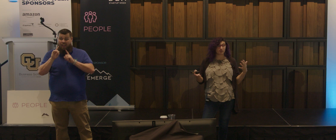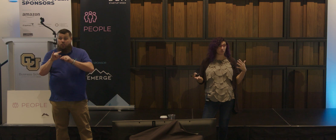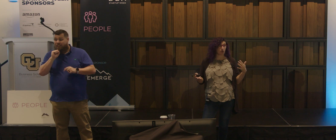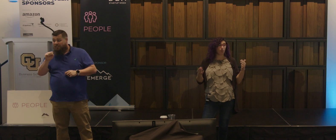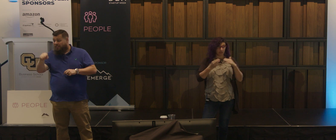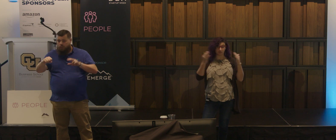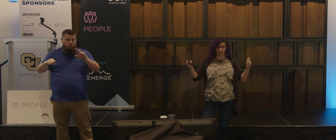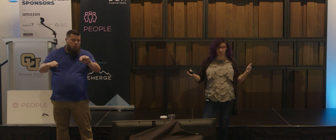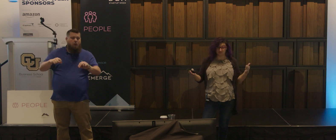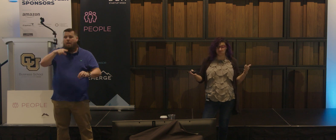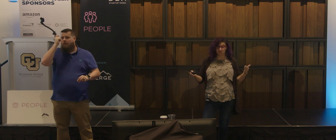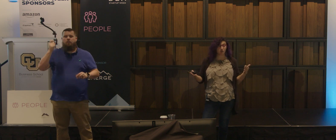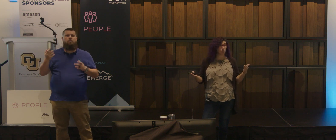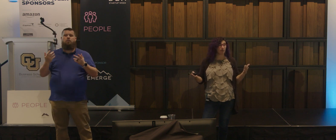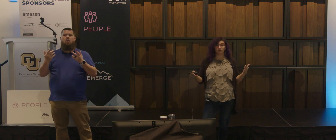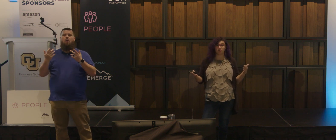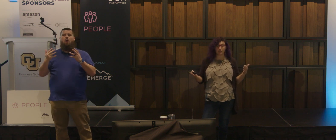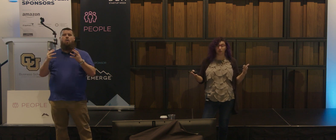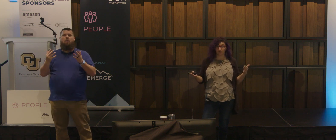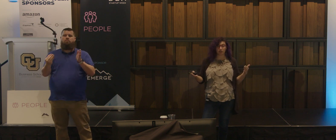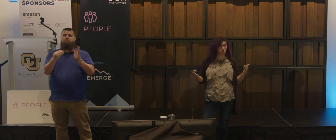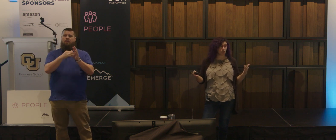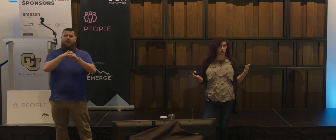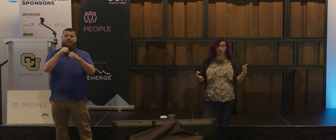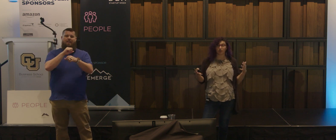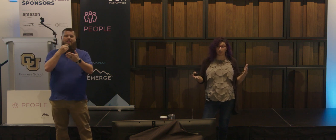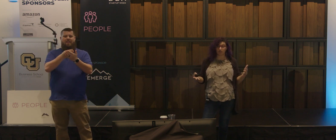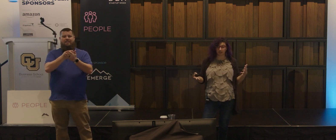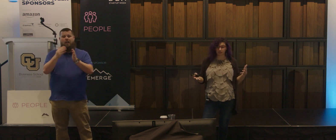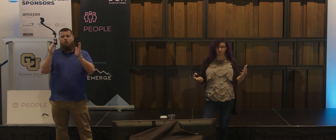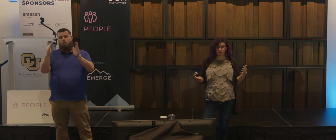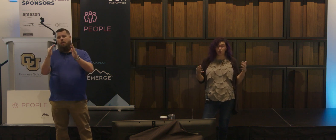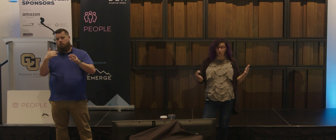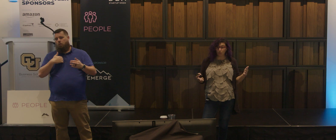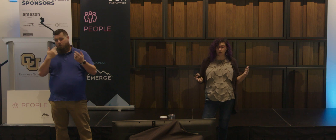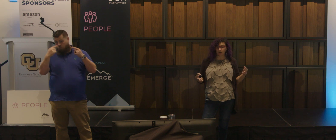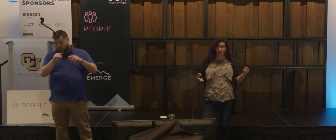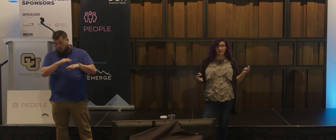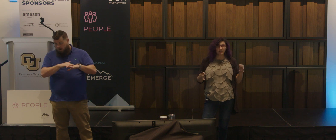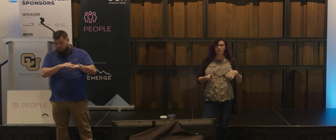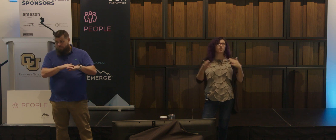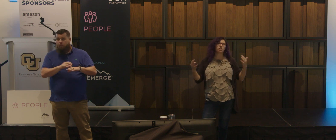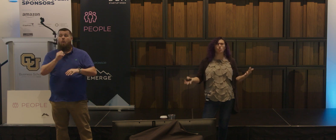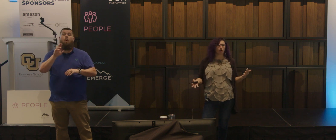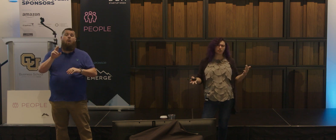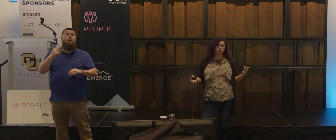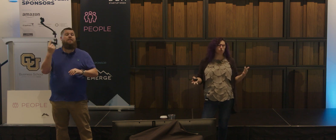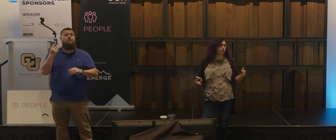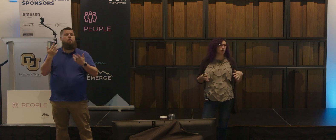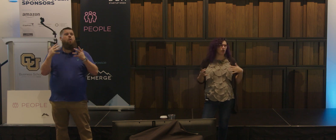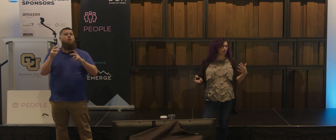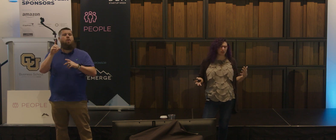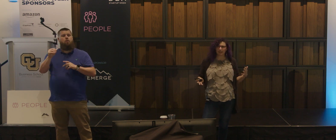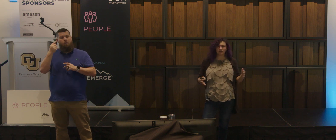that question is yes or no, because it's somewhere in the salary range that you agreed on in advance, or it's something that you already